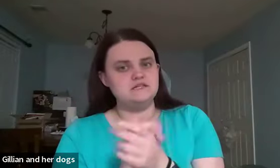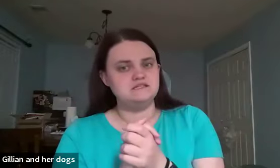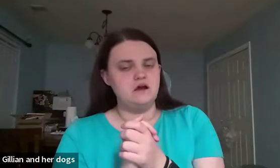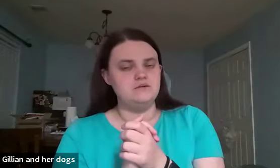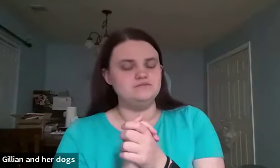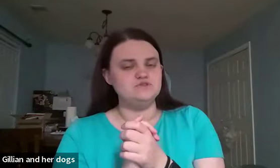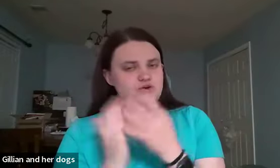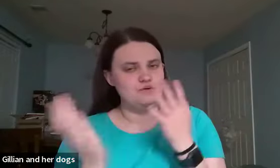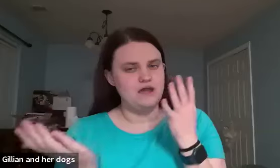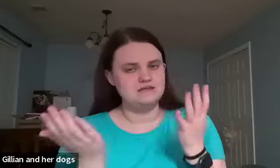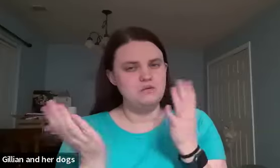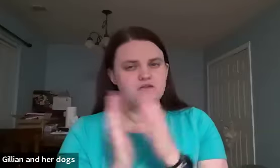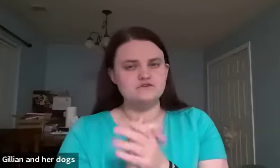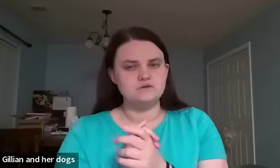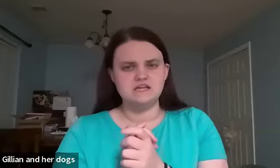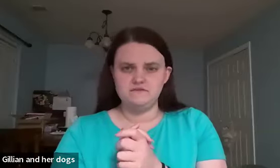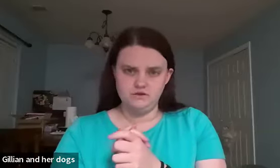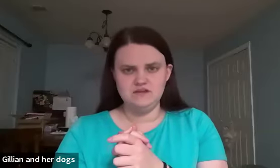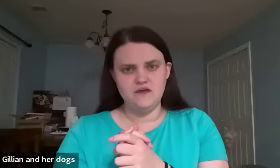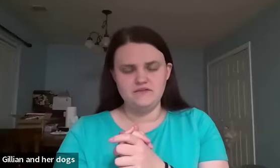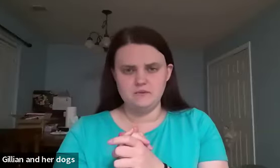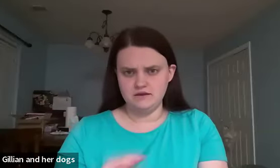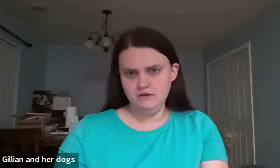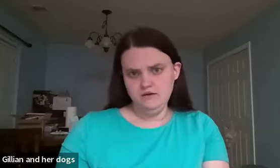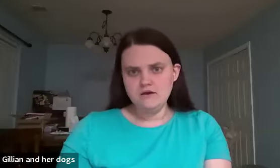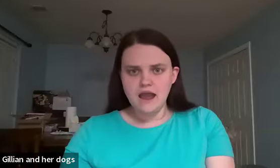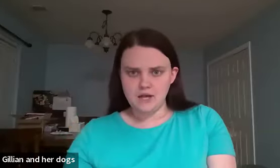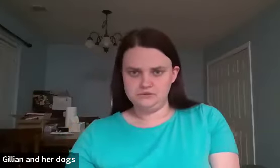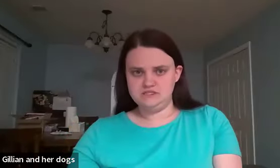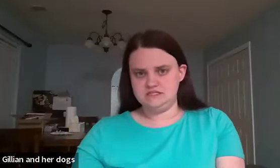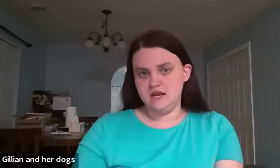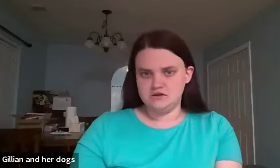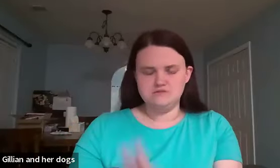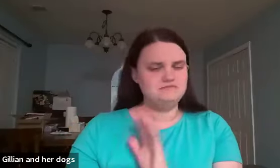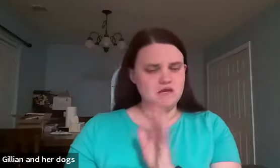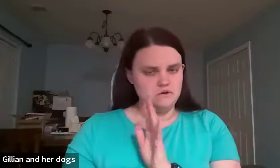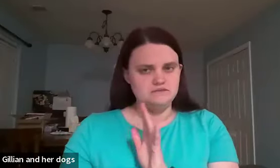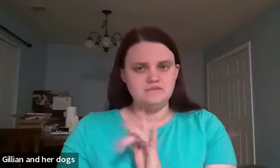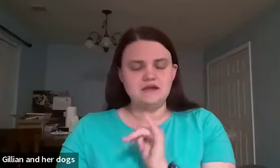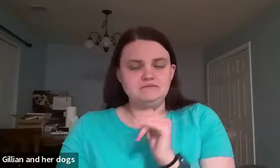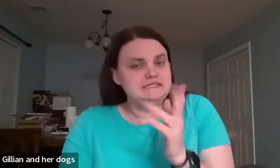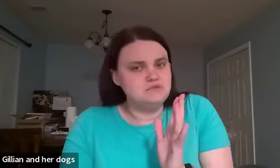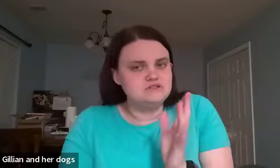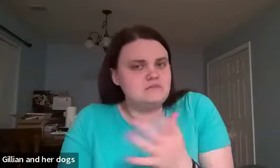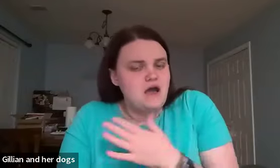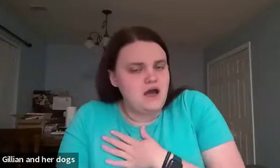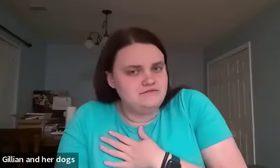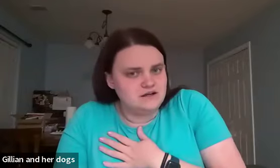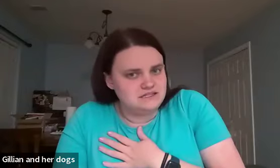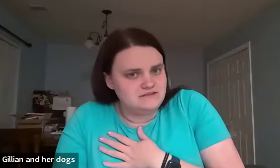office. So it's not one of those words like if you did that, they'd be like, how dare you? They want it. At least most of them, I've not seen